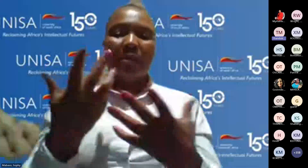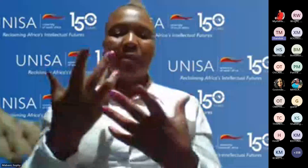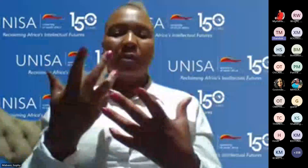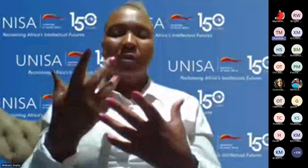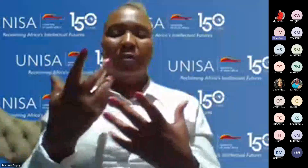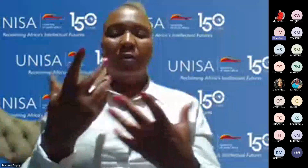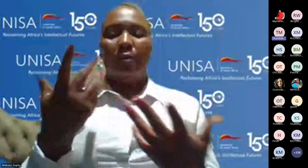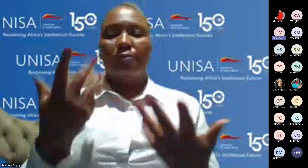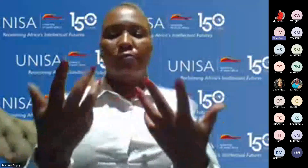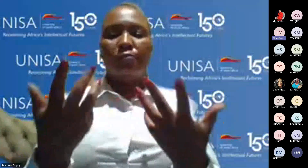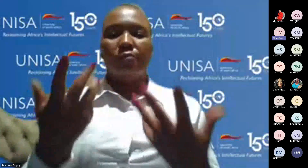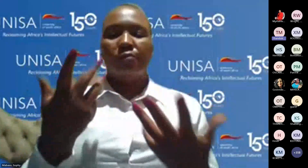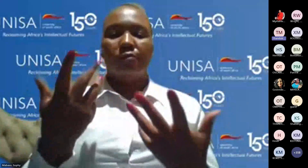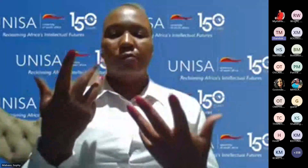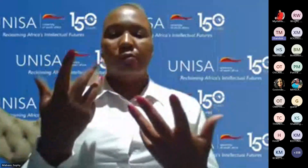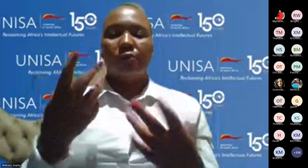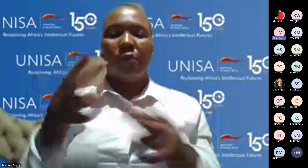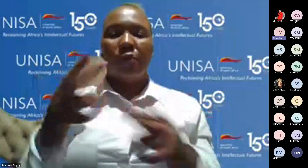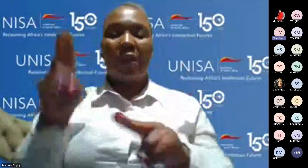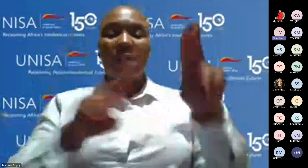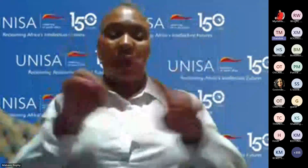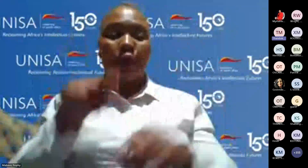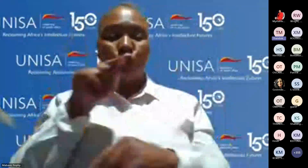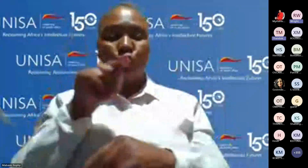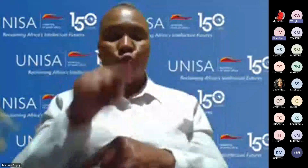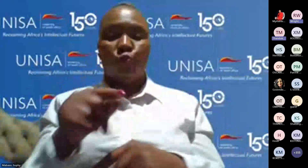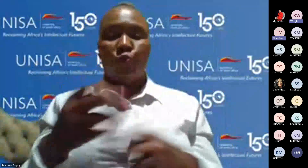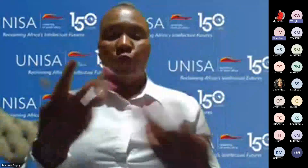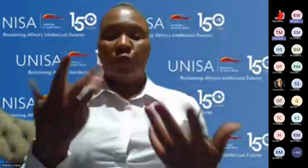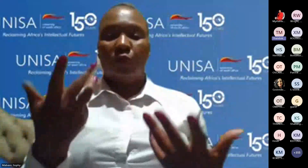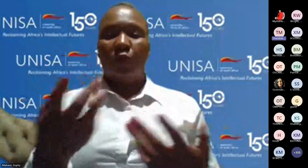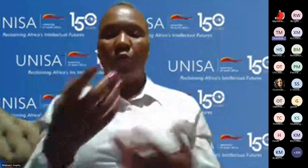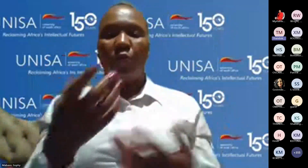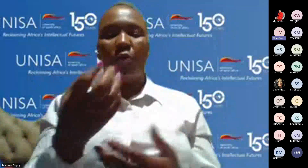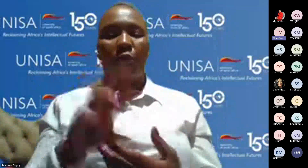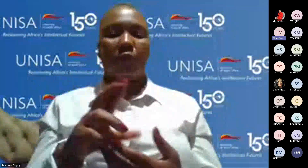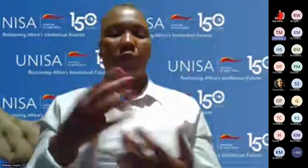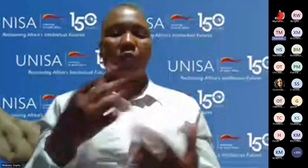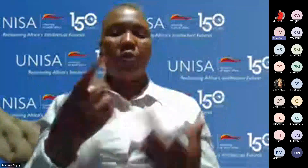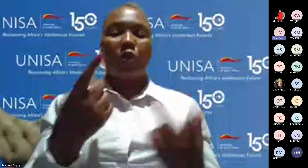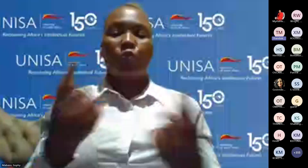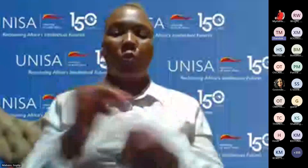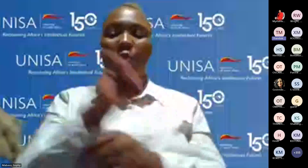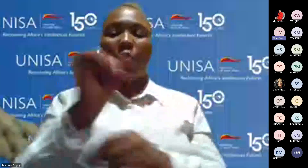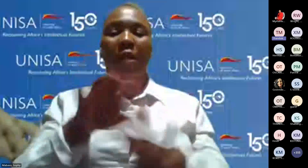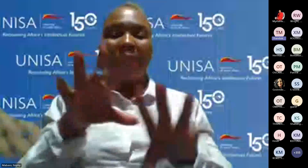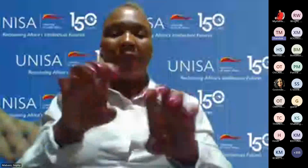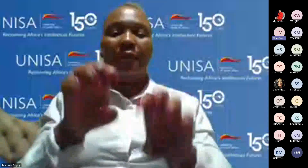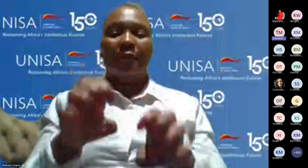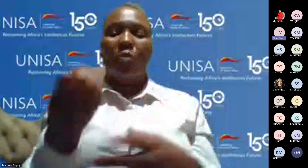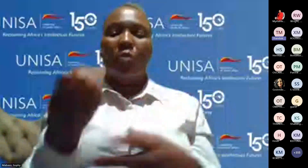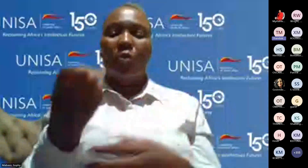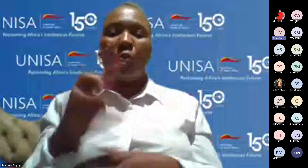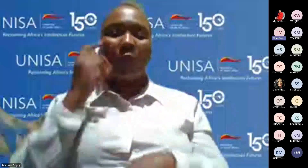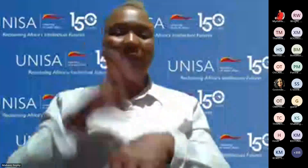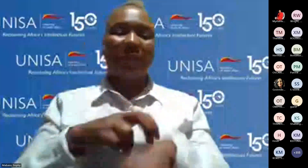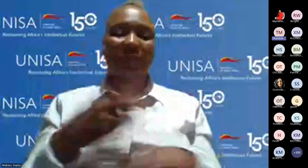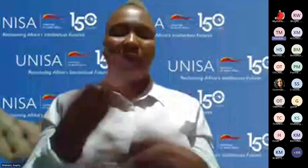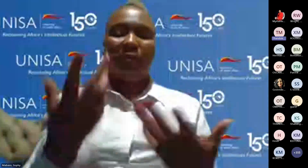to invigilate you on when you're doing your exam, or it just needs to